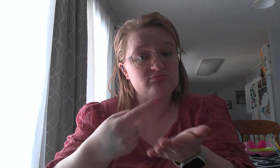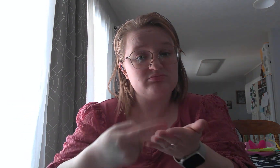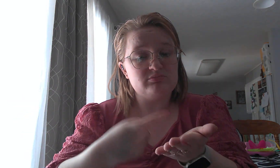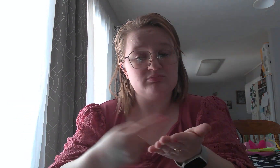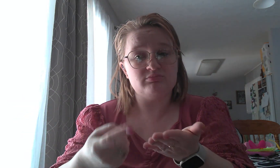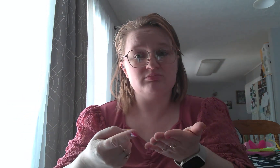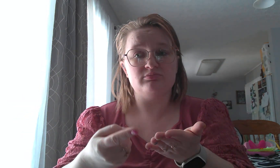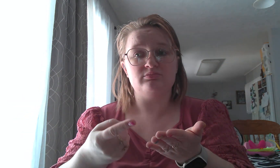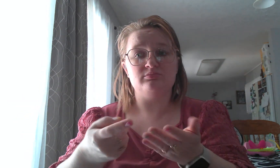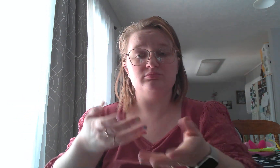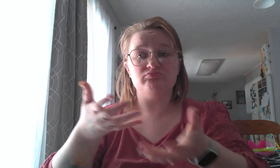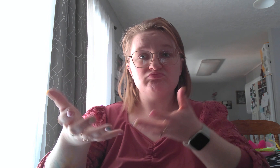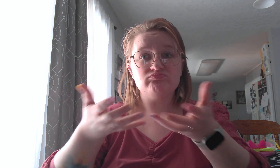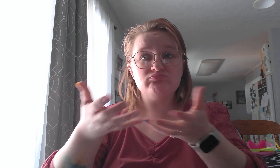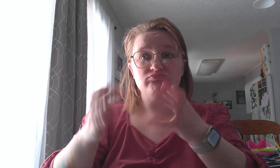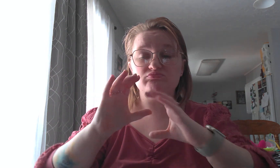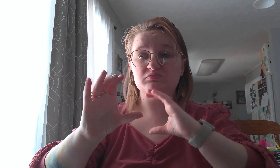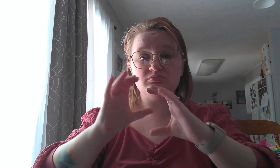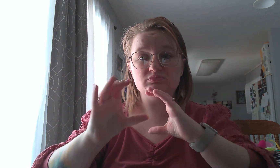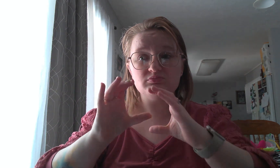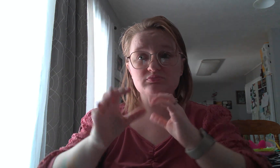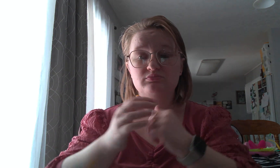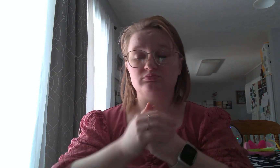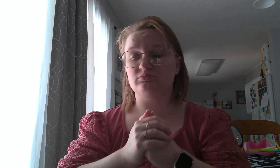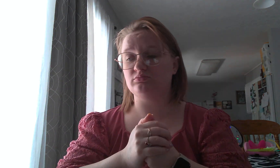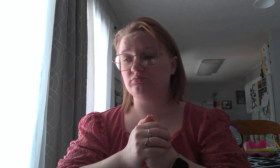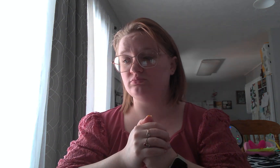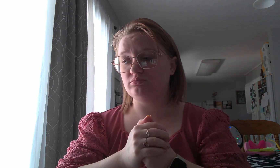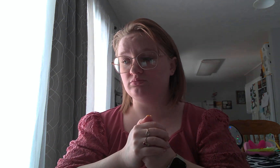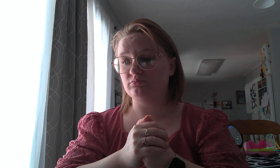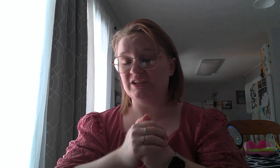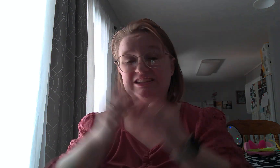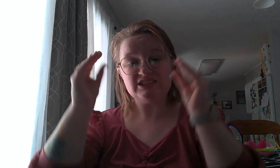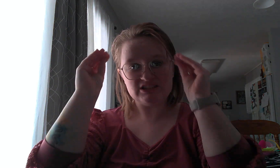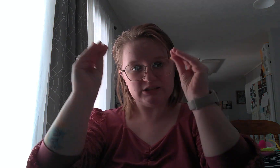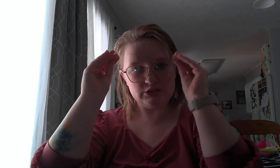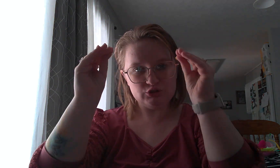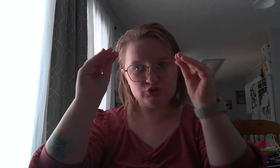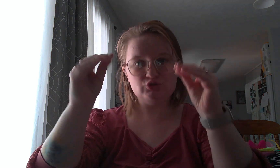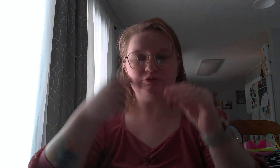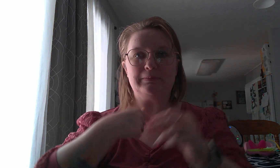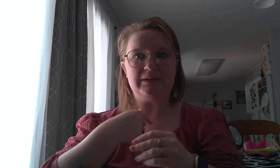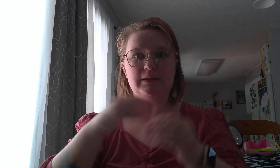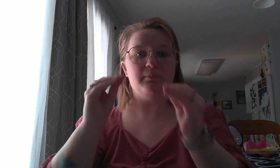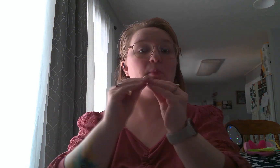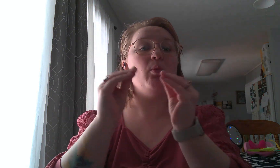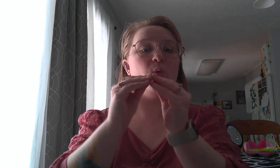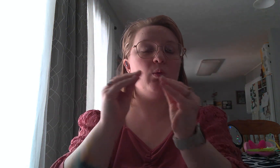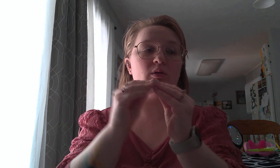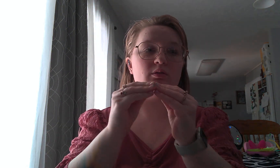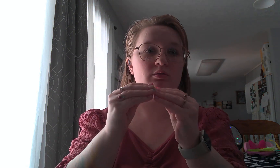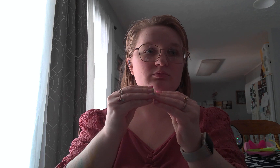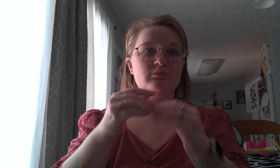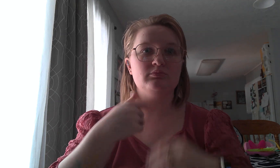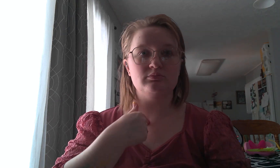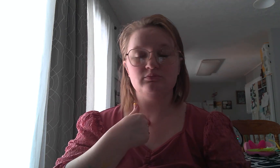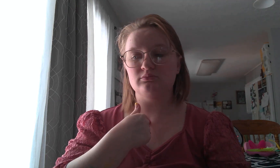here, and maybe to have an open discussion, communicate, and